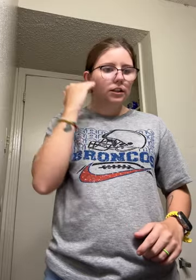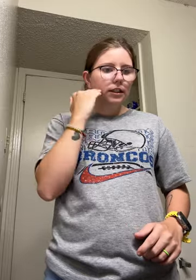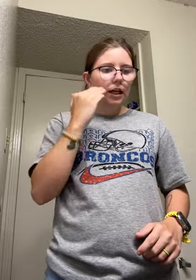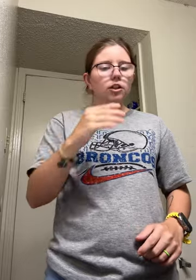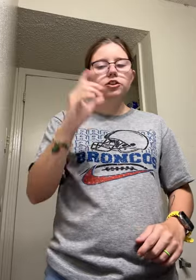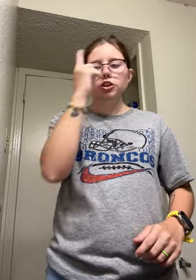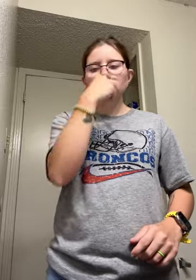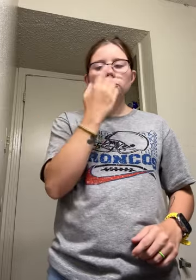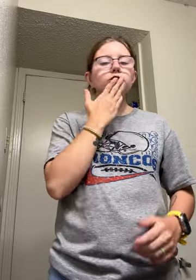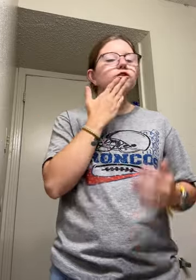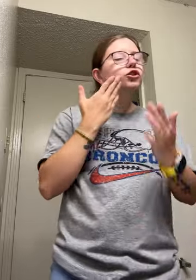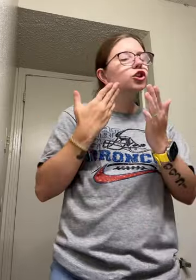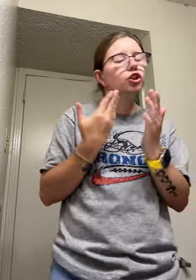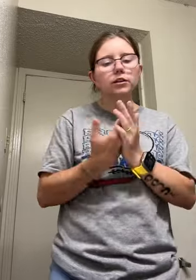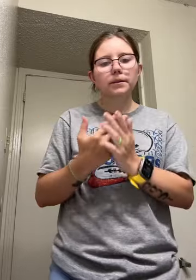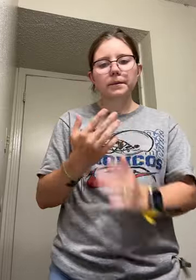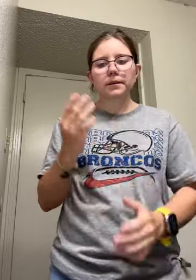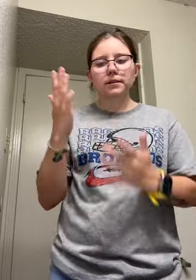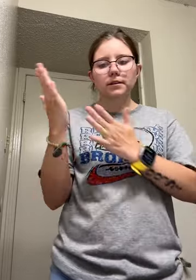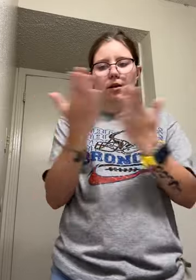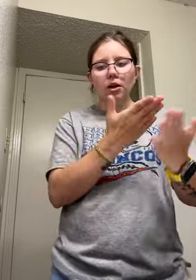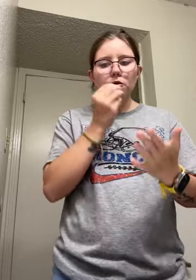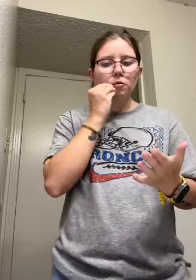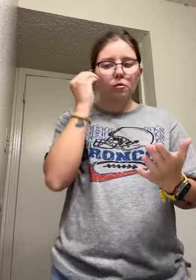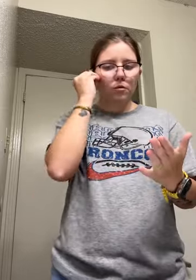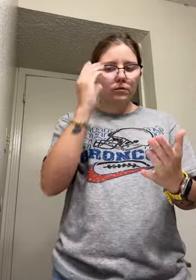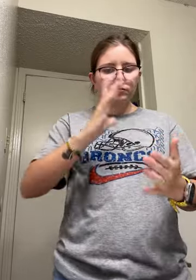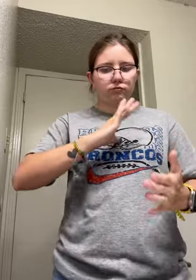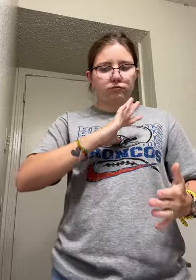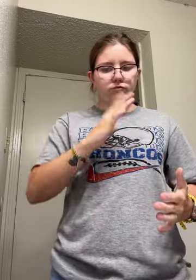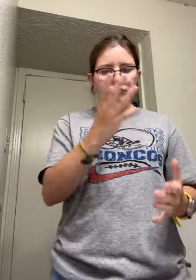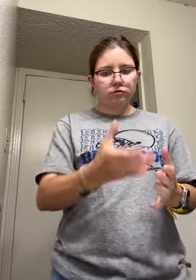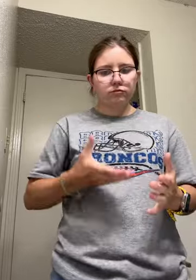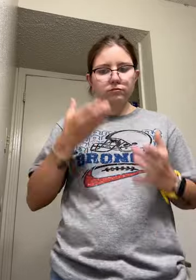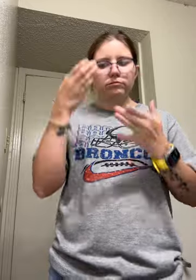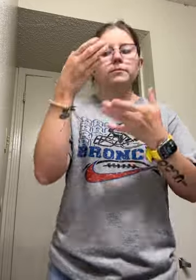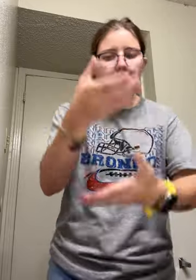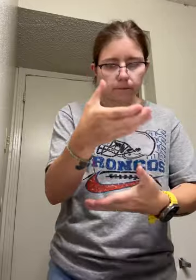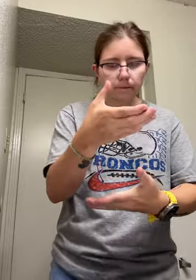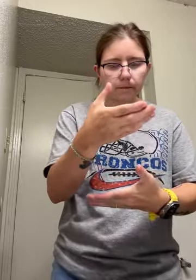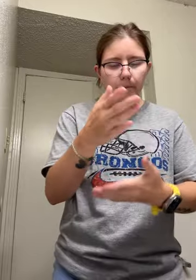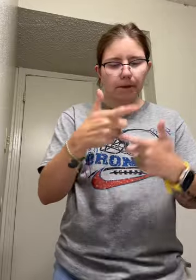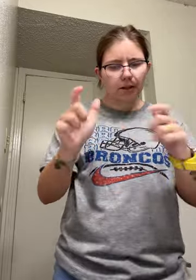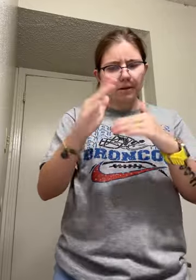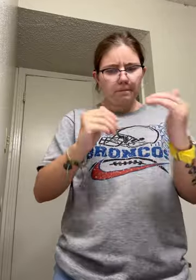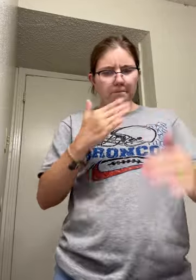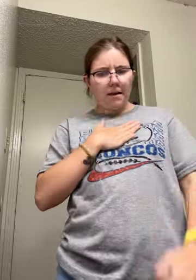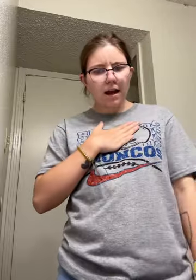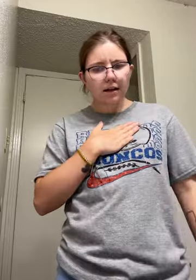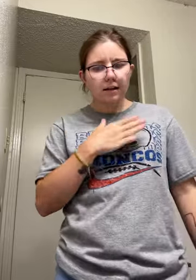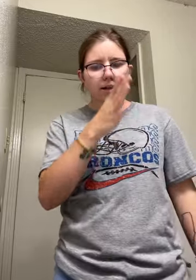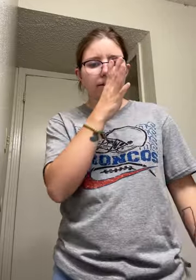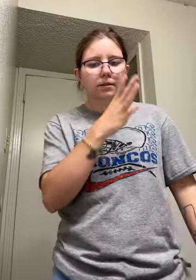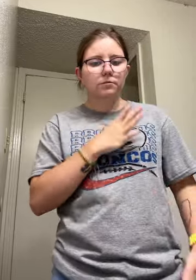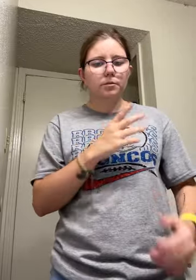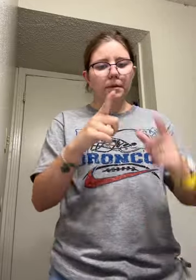good. I took her to my house because she was fine. But she whooped out a dick that was bigger than mine. I met this lady from Japan.